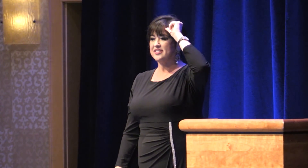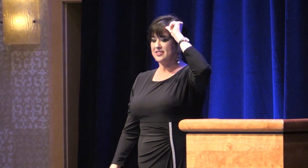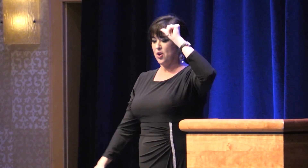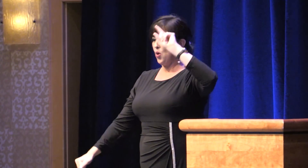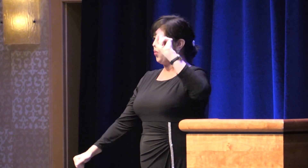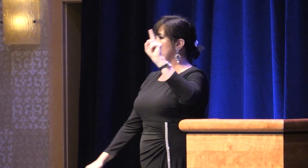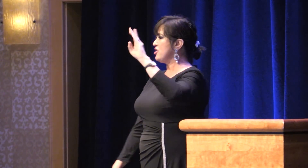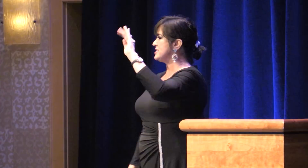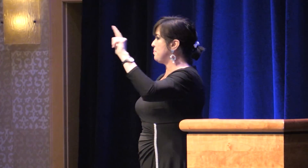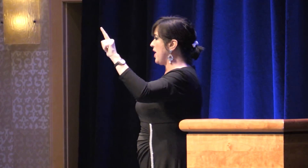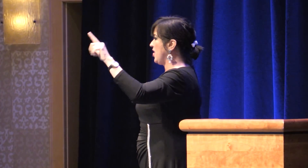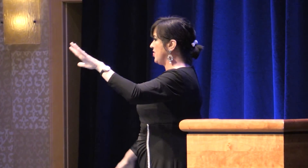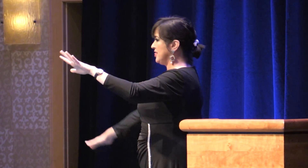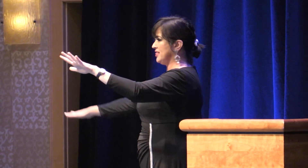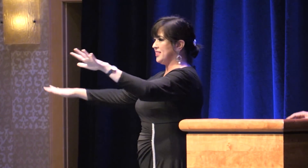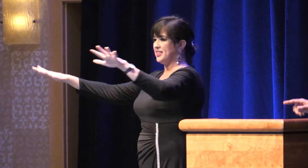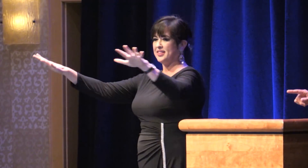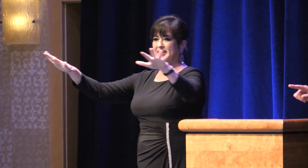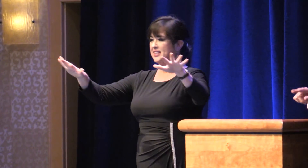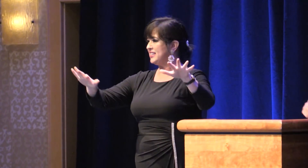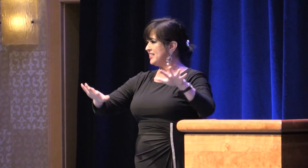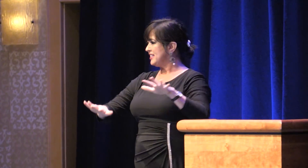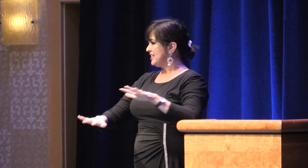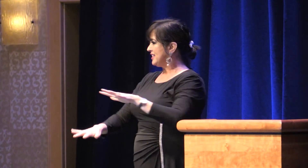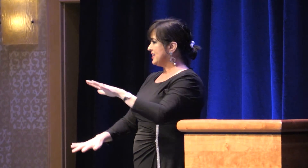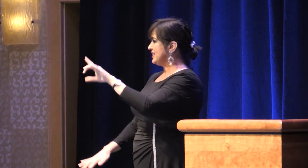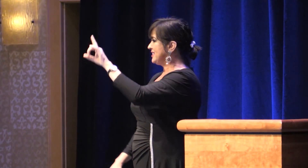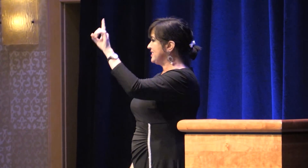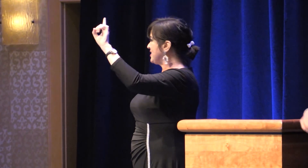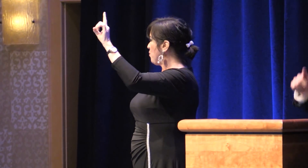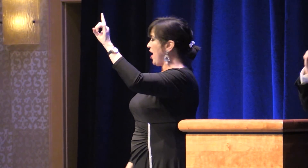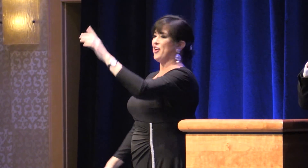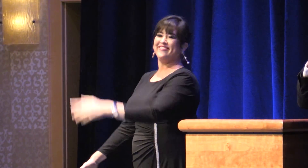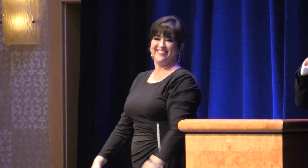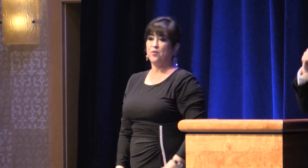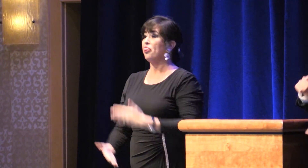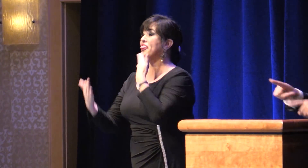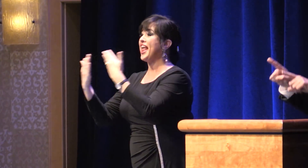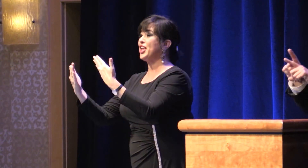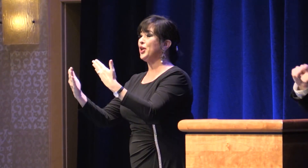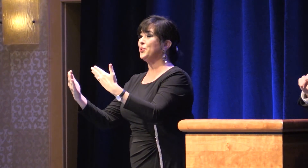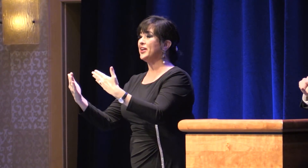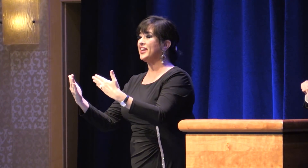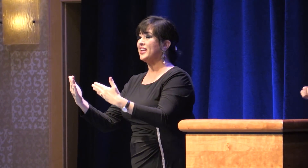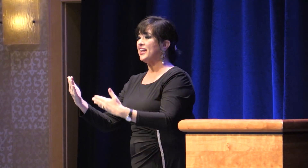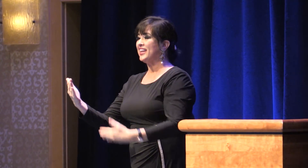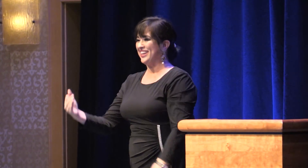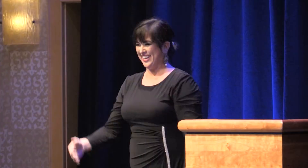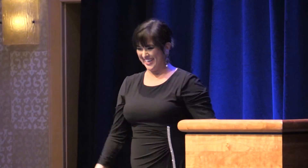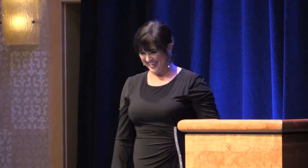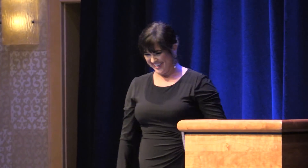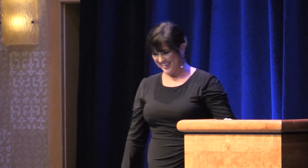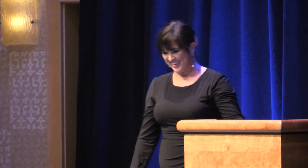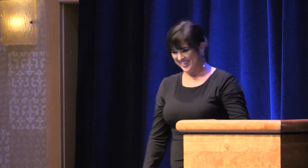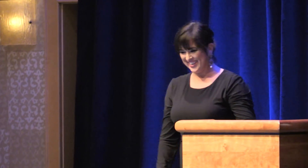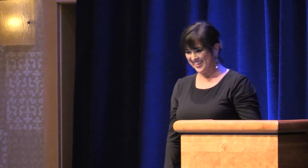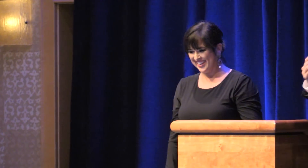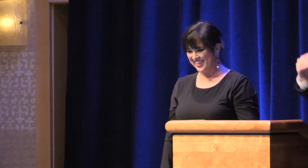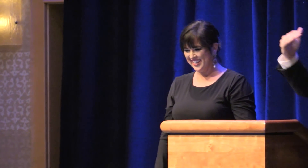Association of Late Deafened Adults. Bill, where are you this evening? I know you're out here somewhere. Thank you.